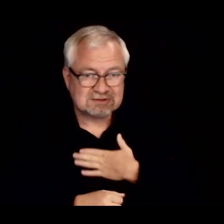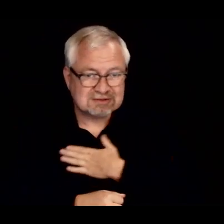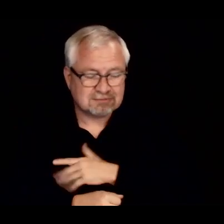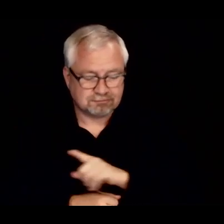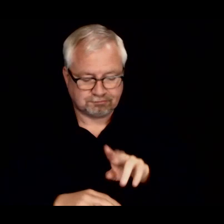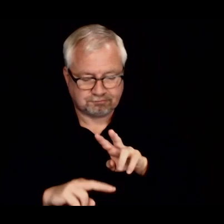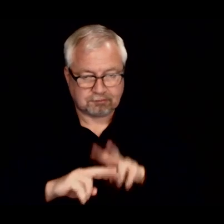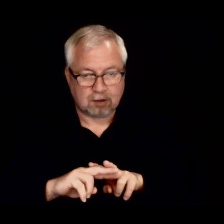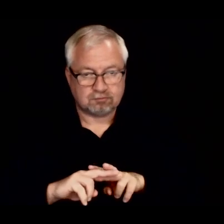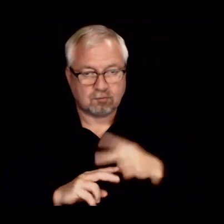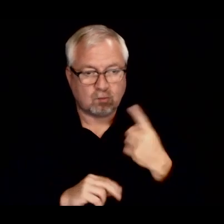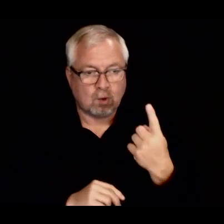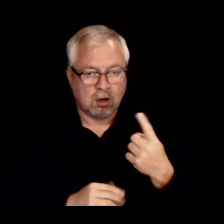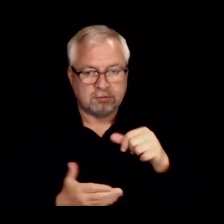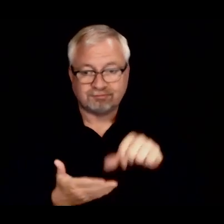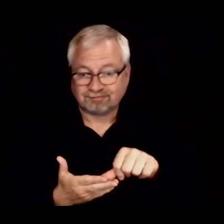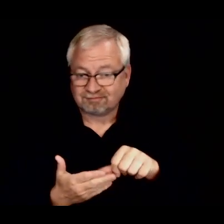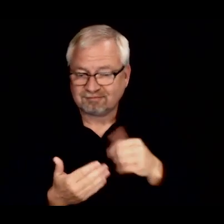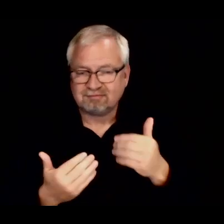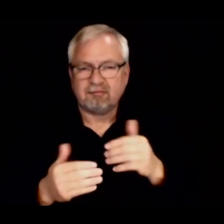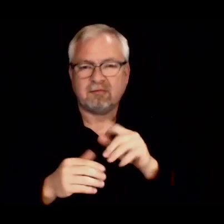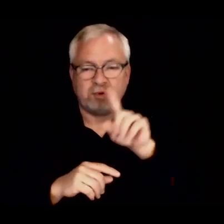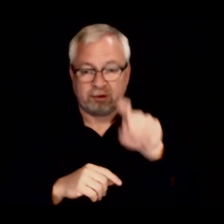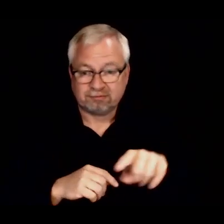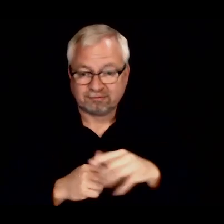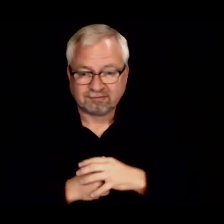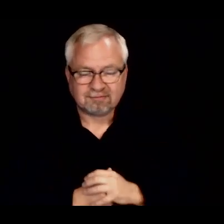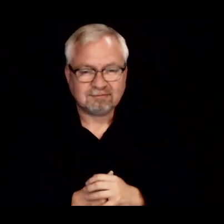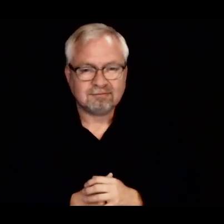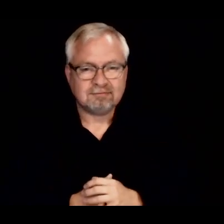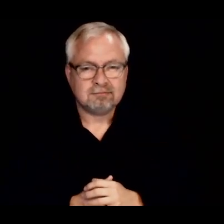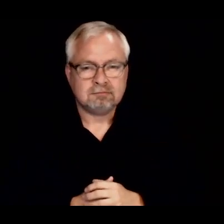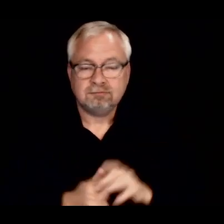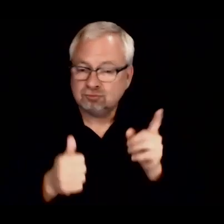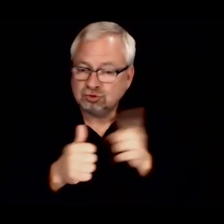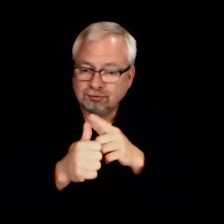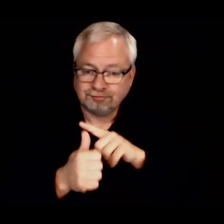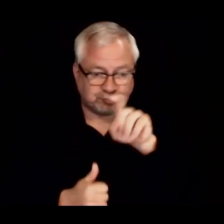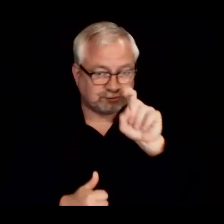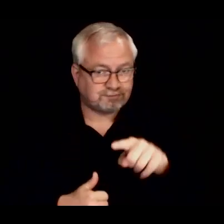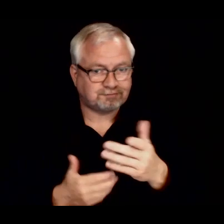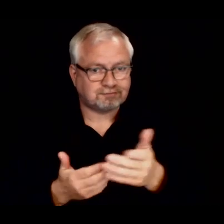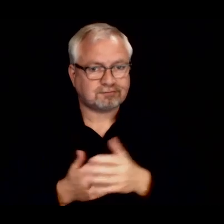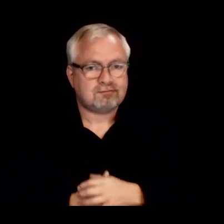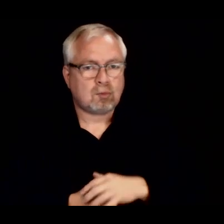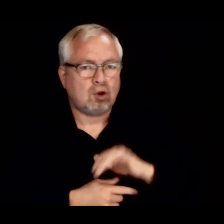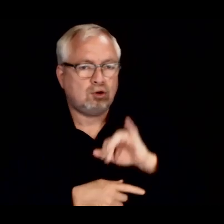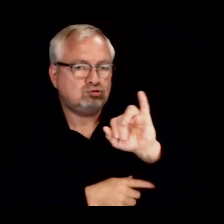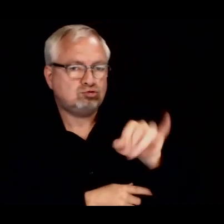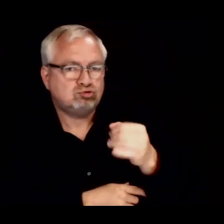keypad. Your first question comes from the line of Jeremy Olson of Star Tribune. Your line is open.